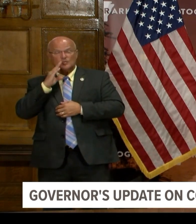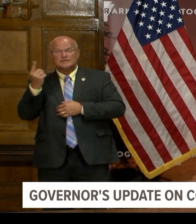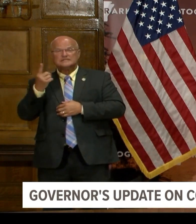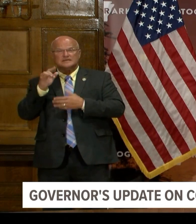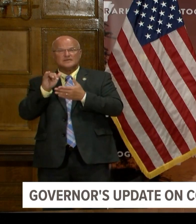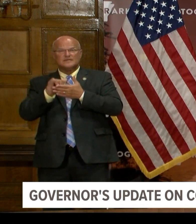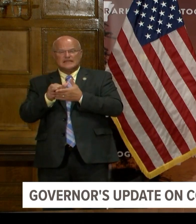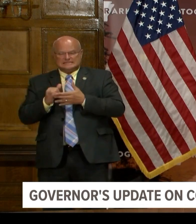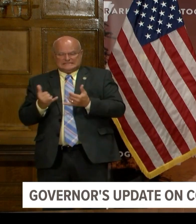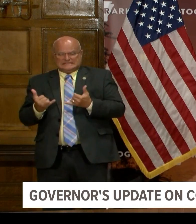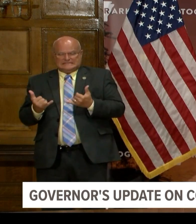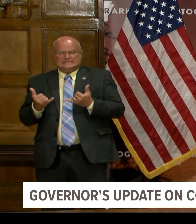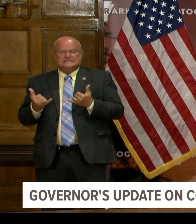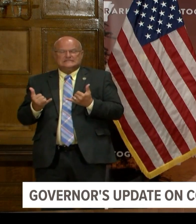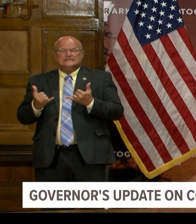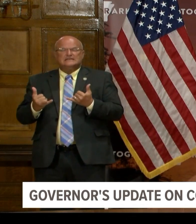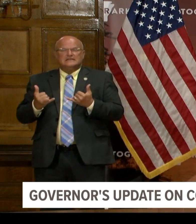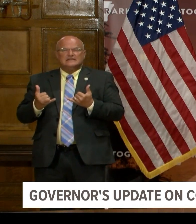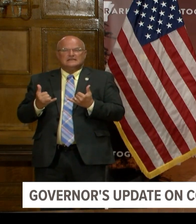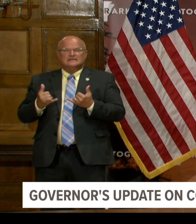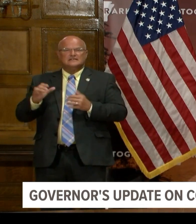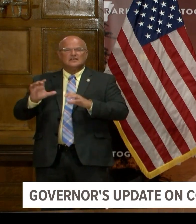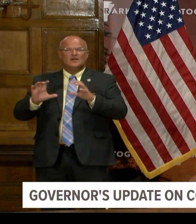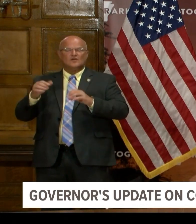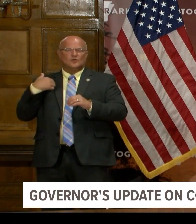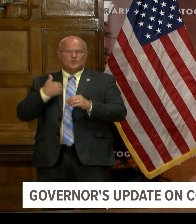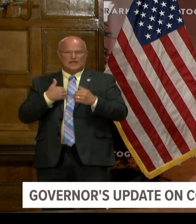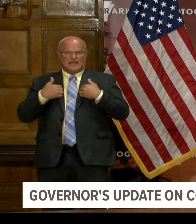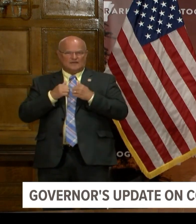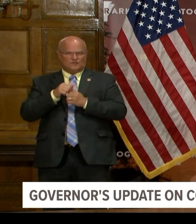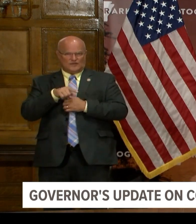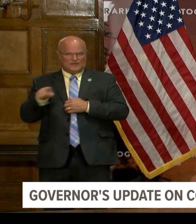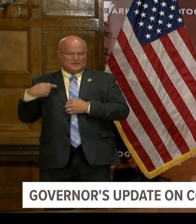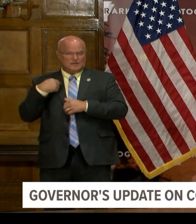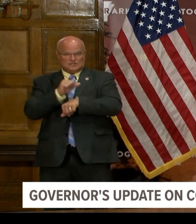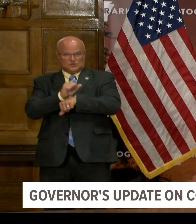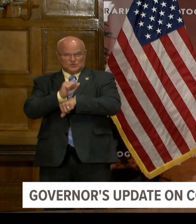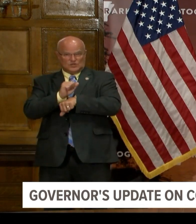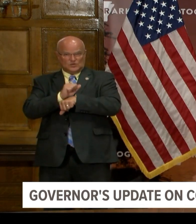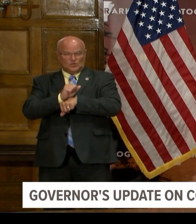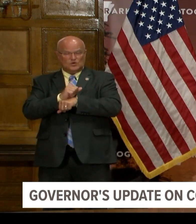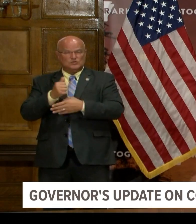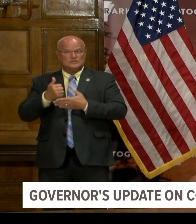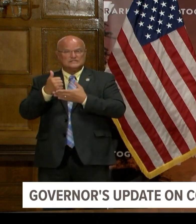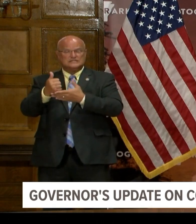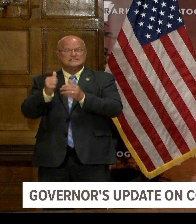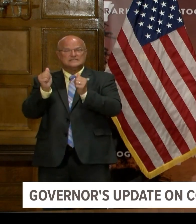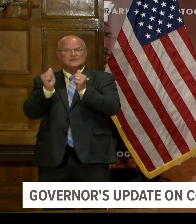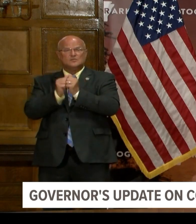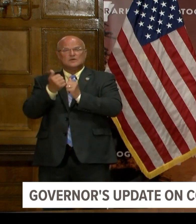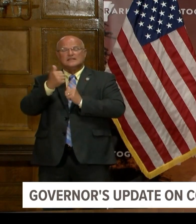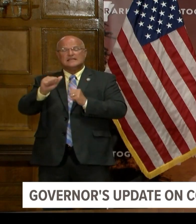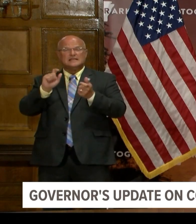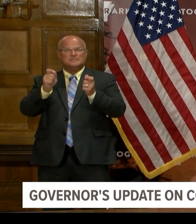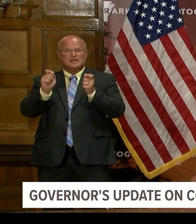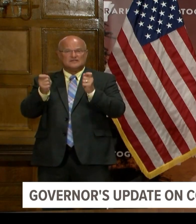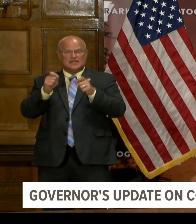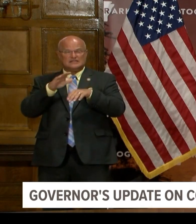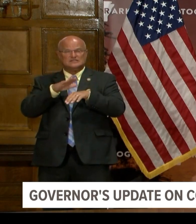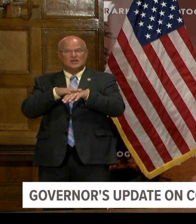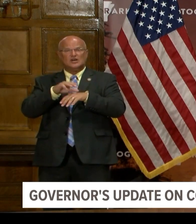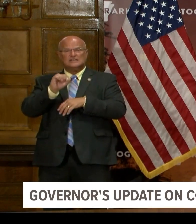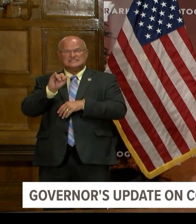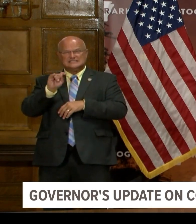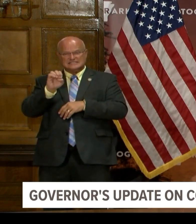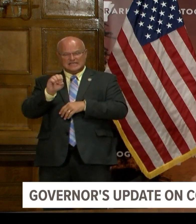very relevant to the conversations that we have with them as we work to assist them with any modifications to on-site